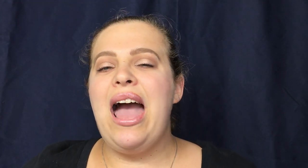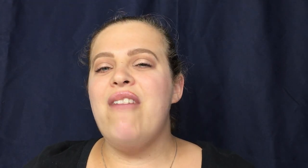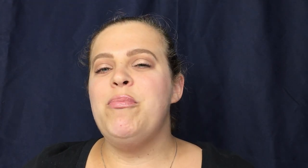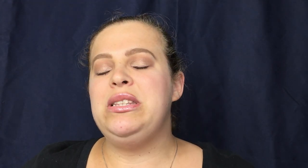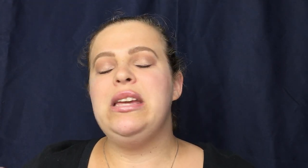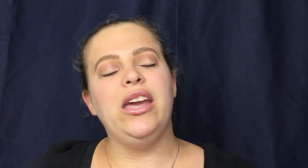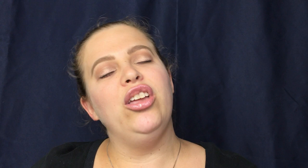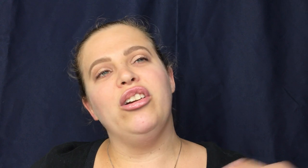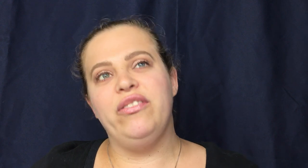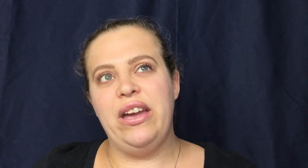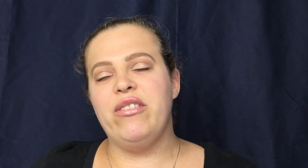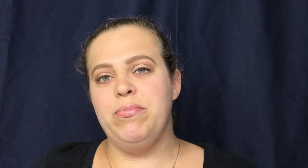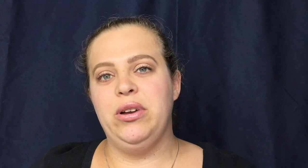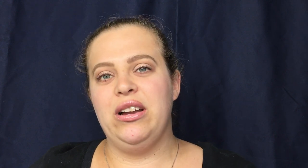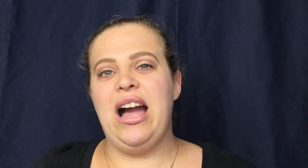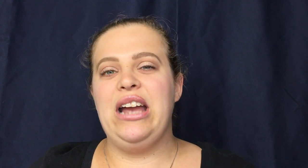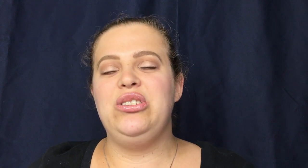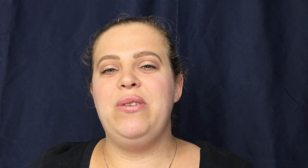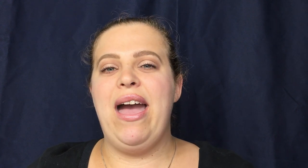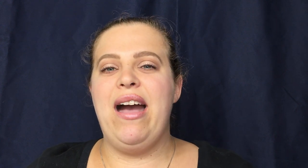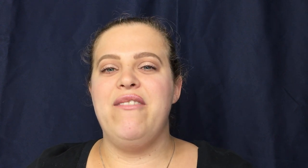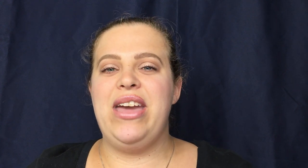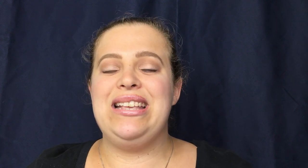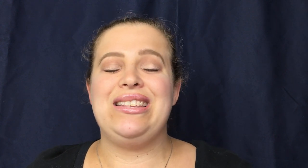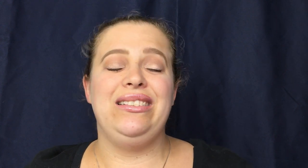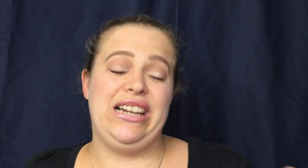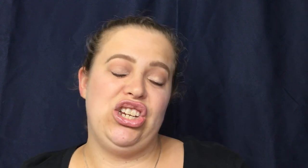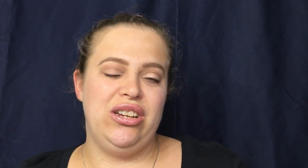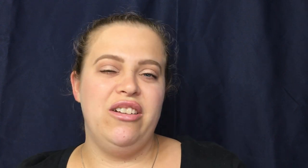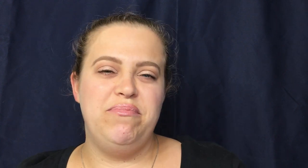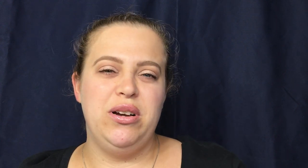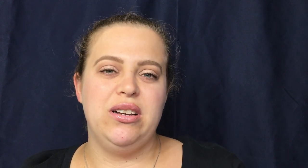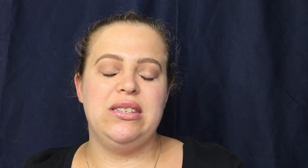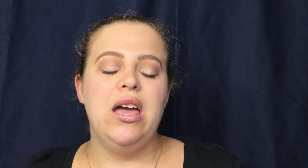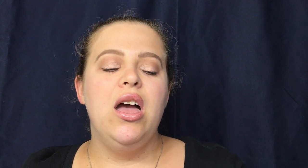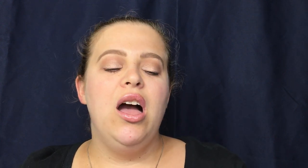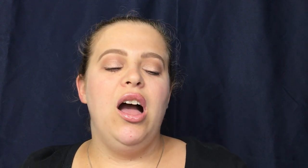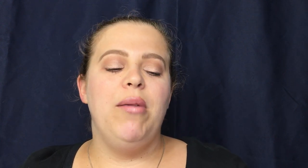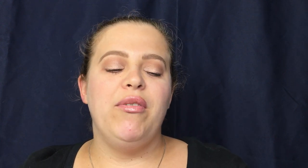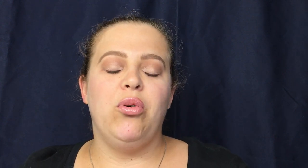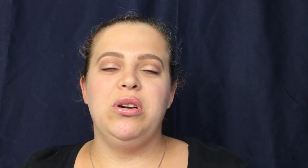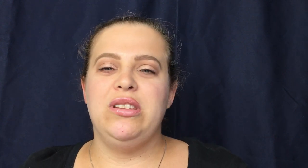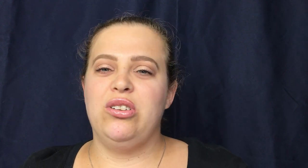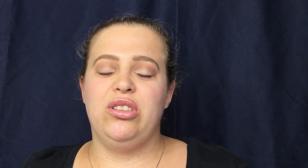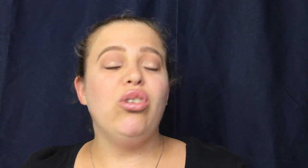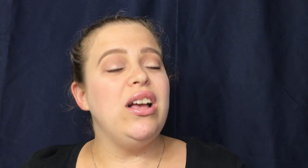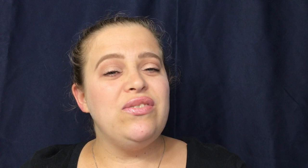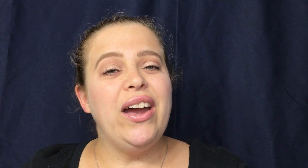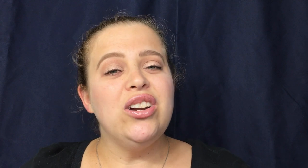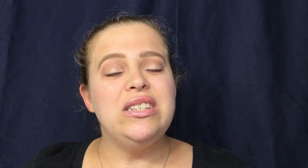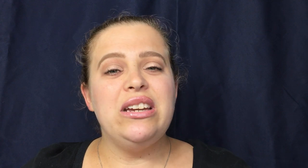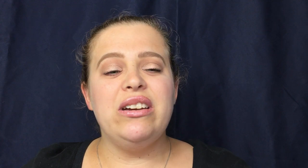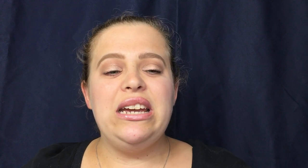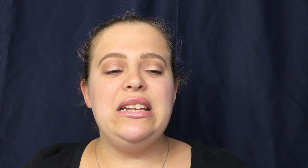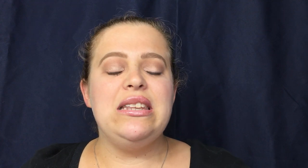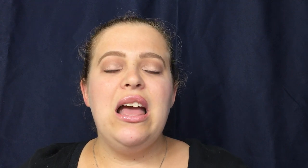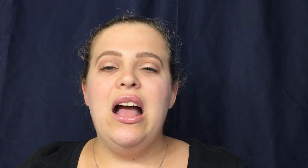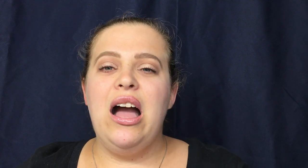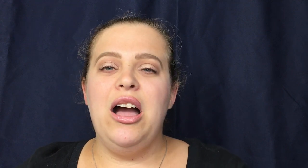have a particular favorite book. I do have a selection of books. Of course, there's the Crossfire series